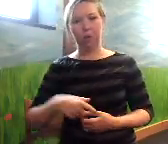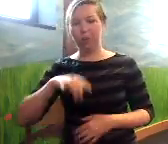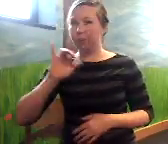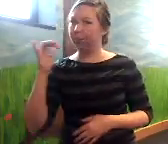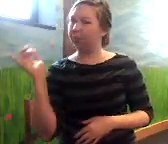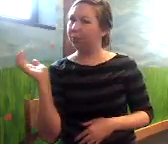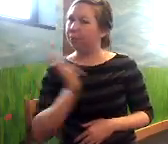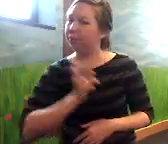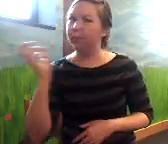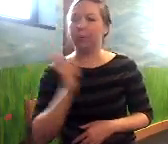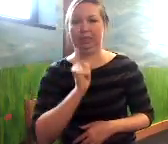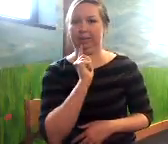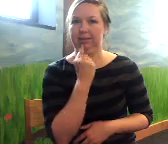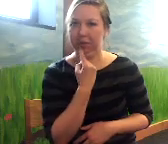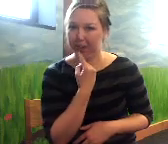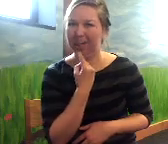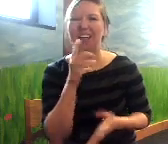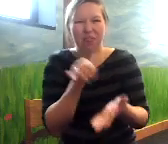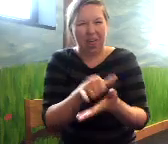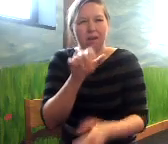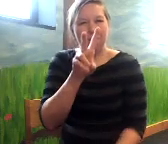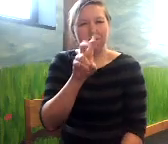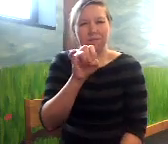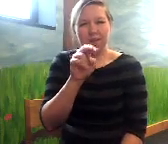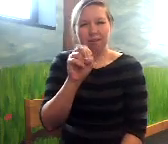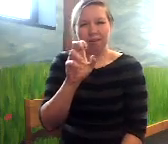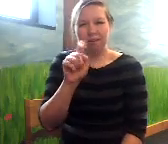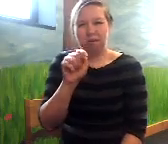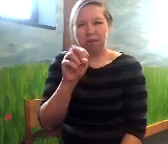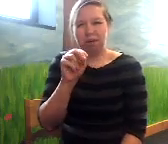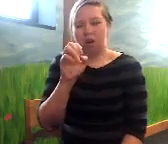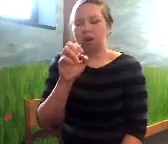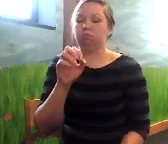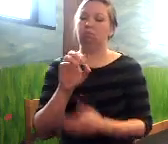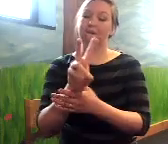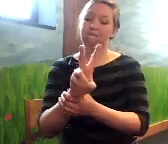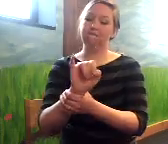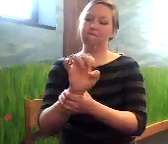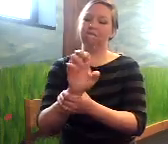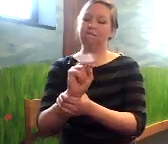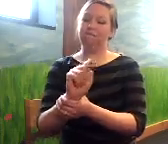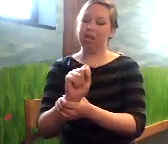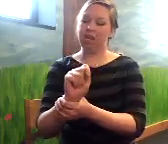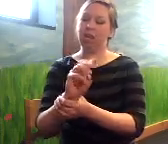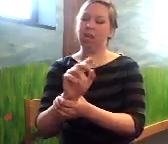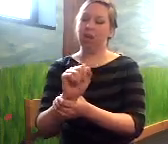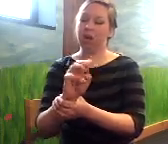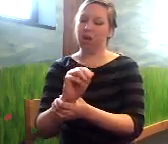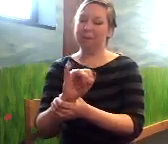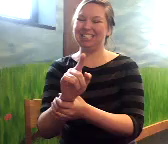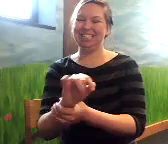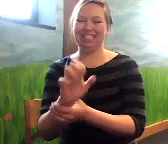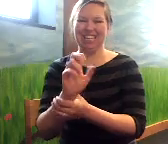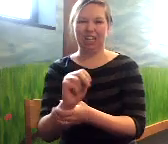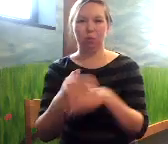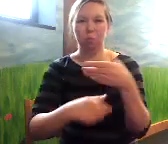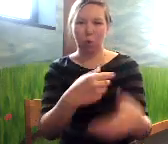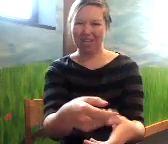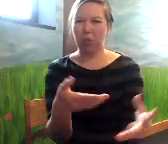This all comes to a screeching halt in 1973, and it rages